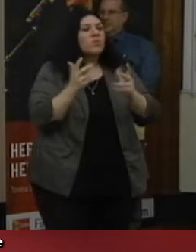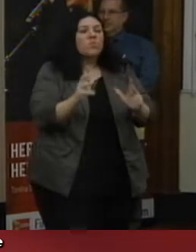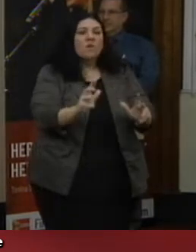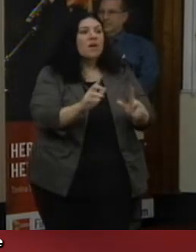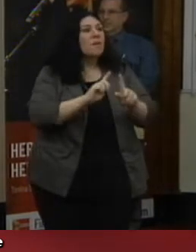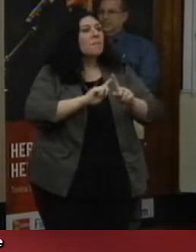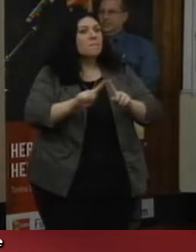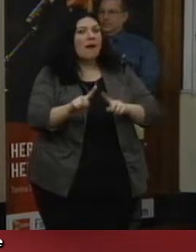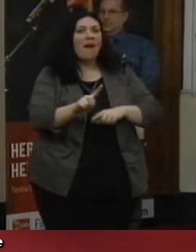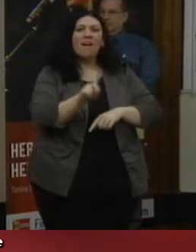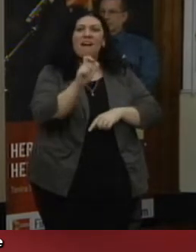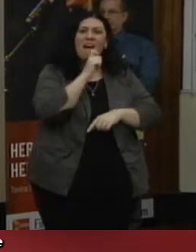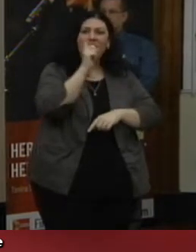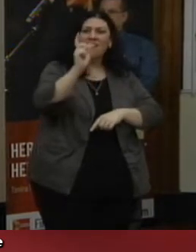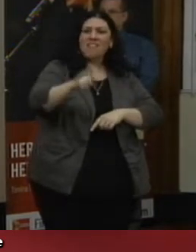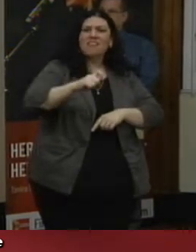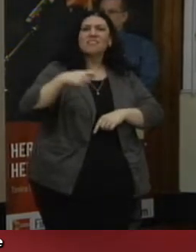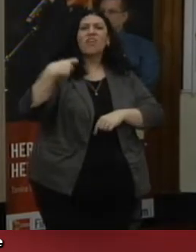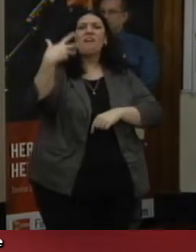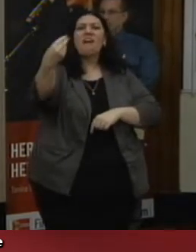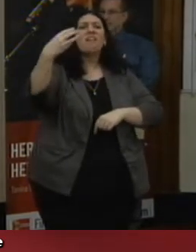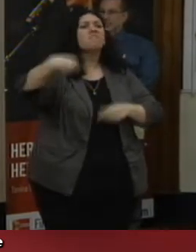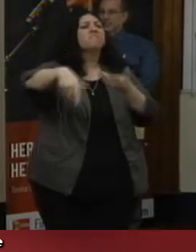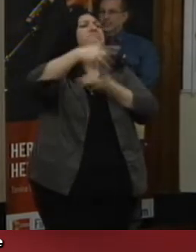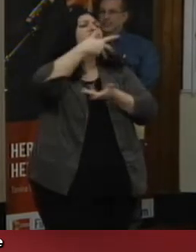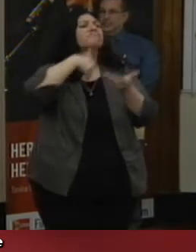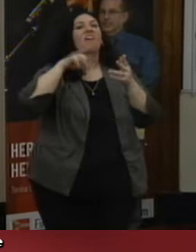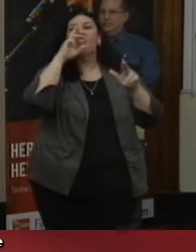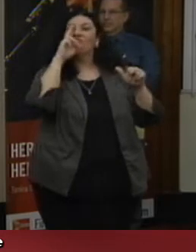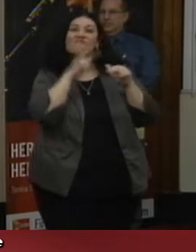these unnecessary social interactions.